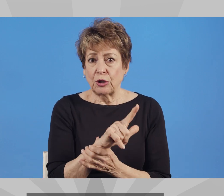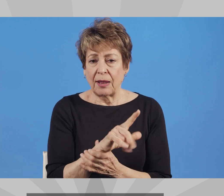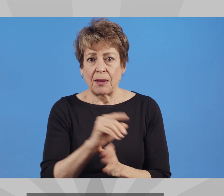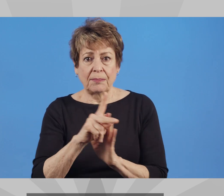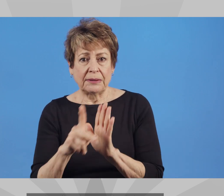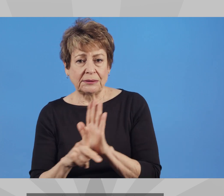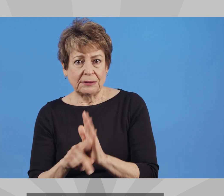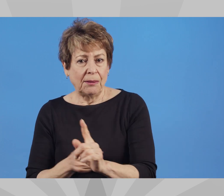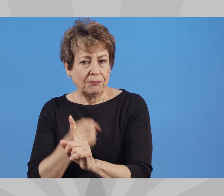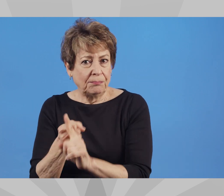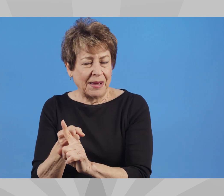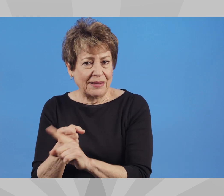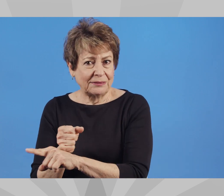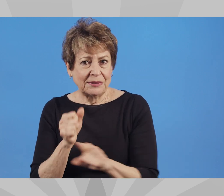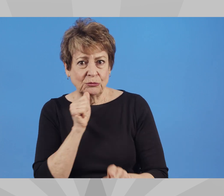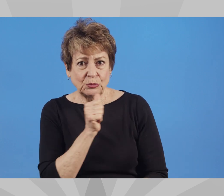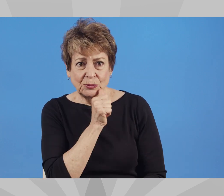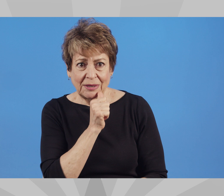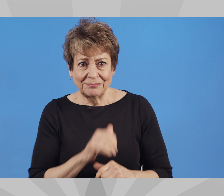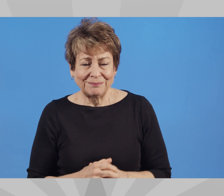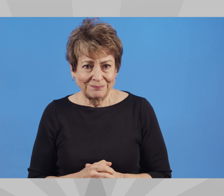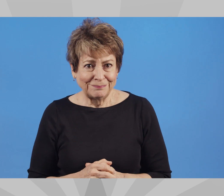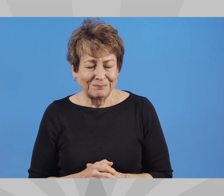impact in Arizona.